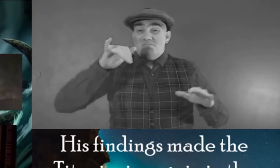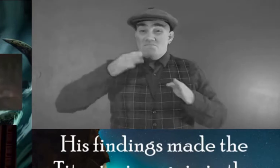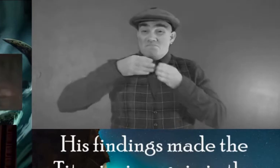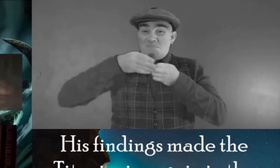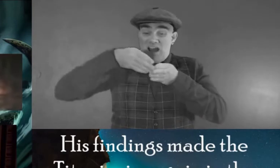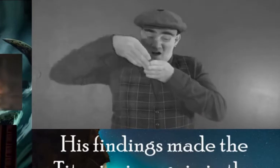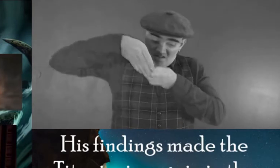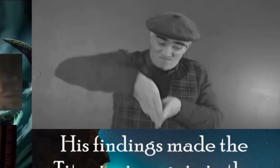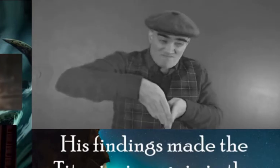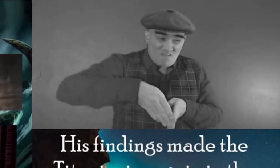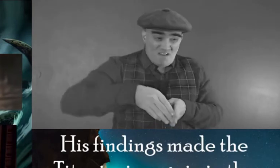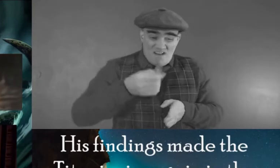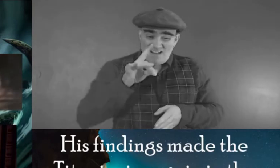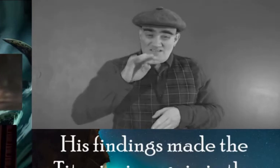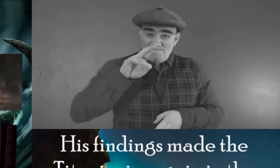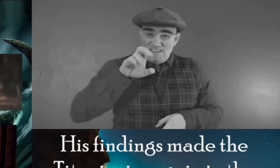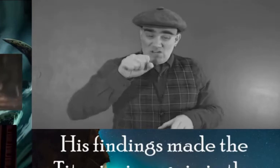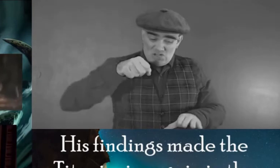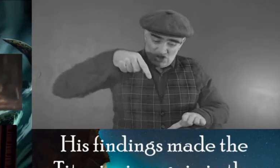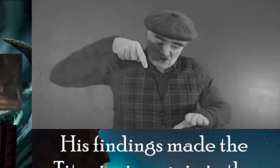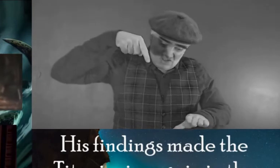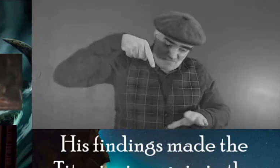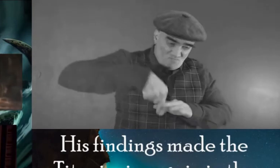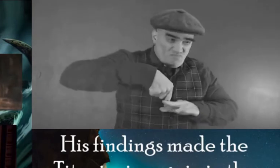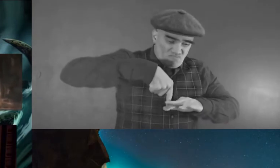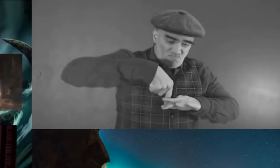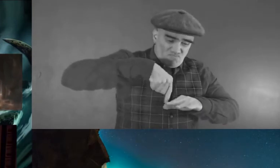penetrated 18 meters into the seabed.